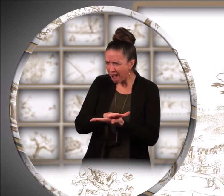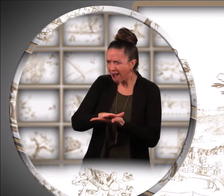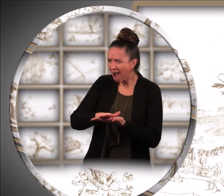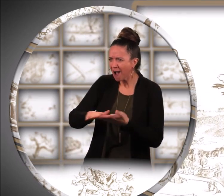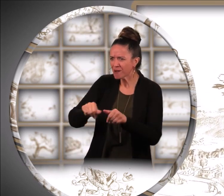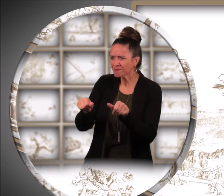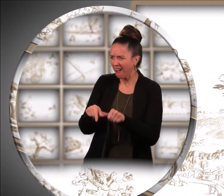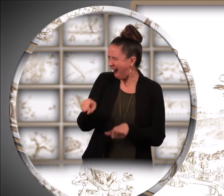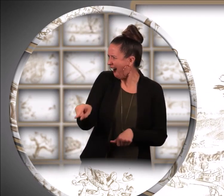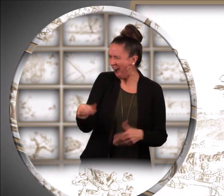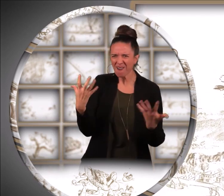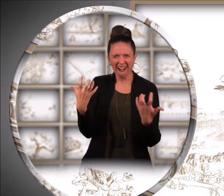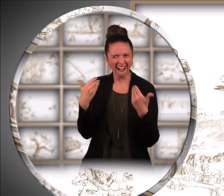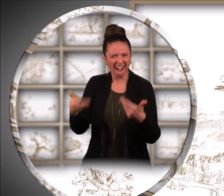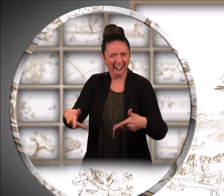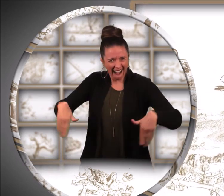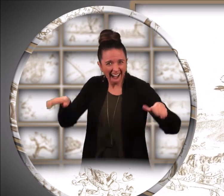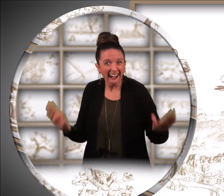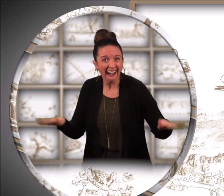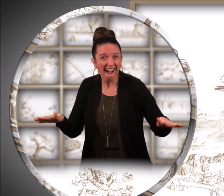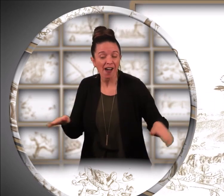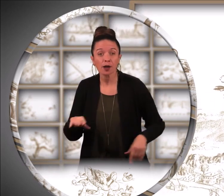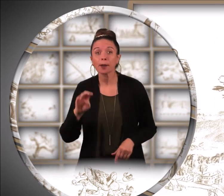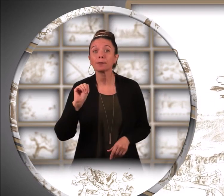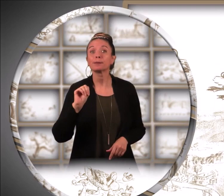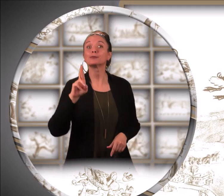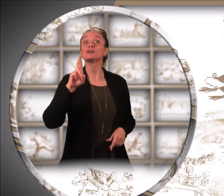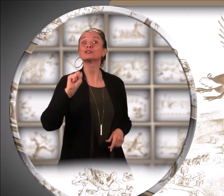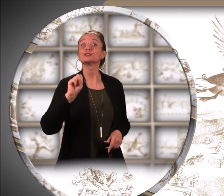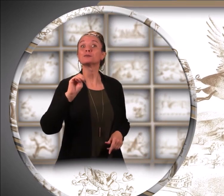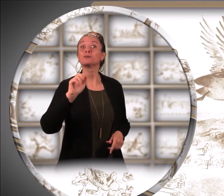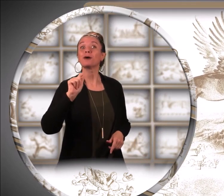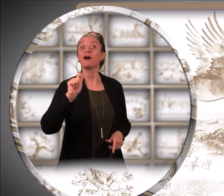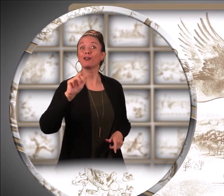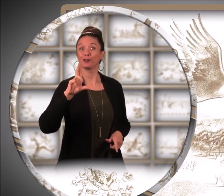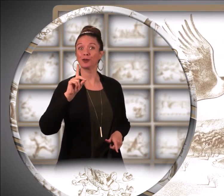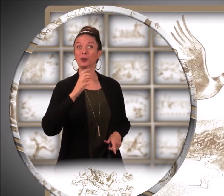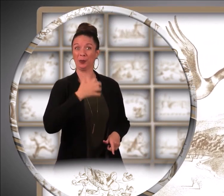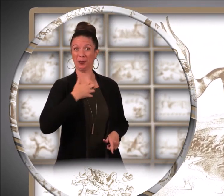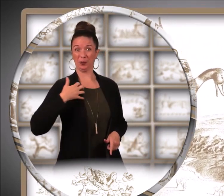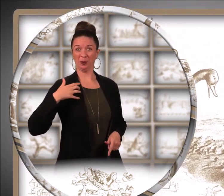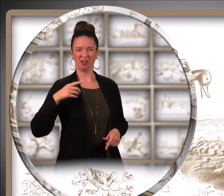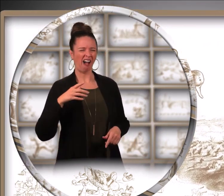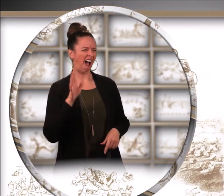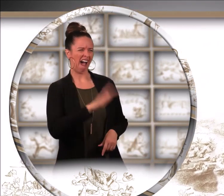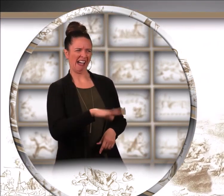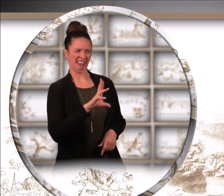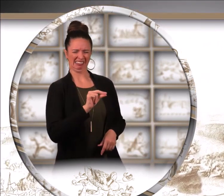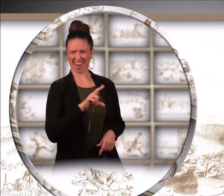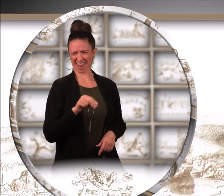like a nice place, Mrs. Mallard said it was no good.